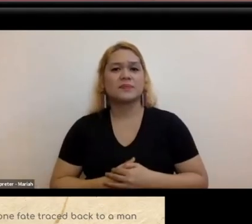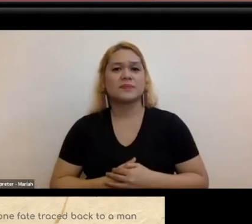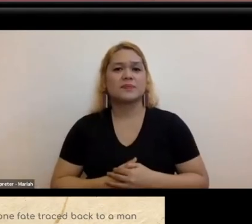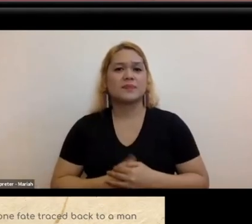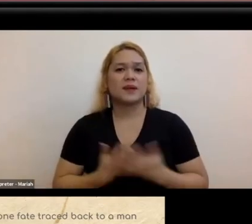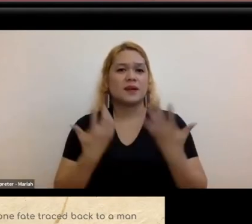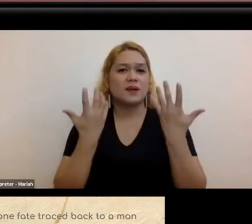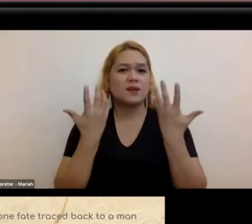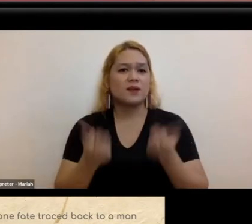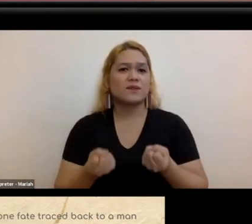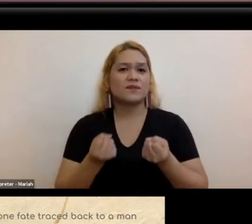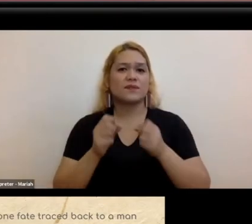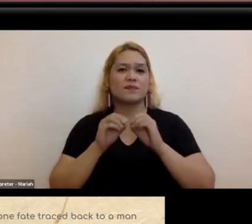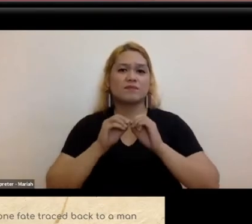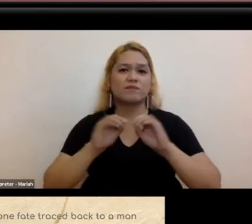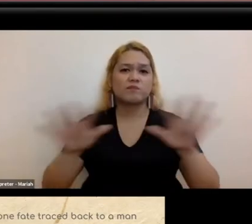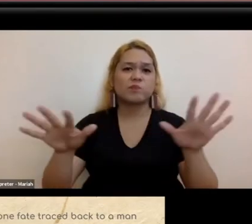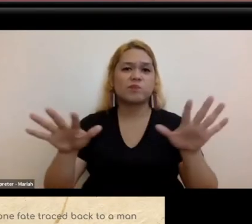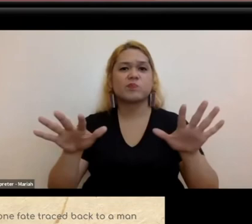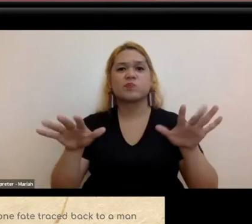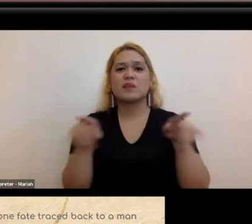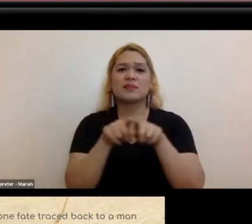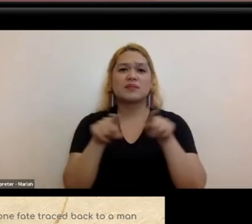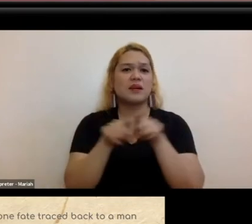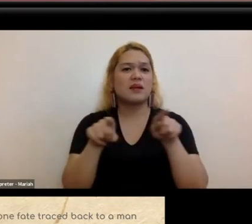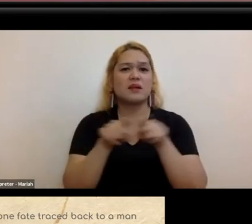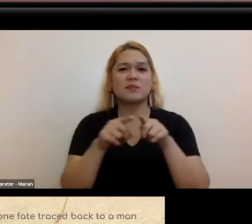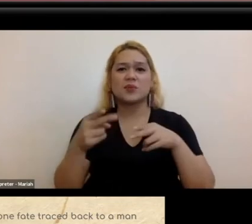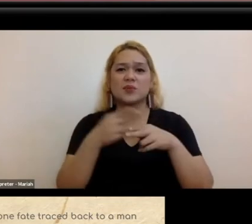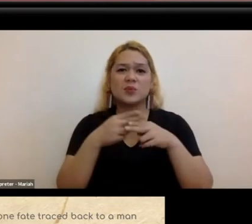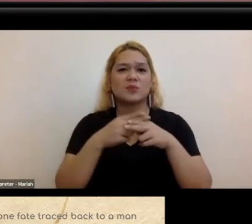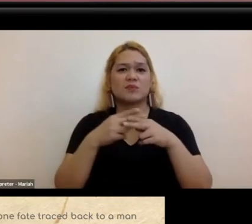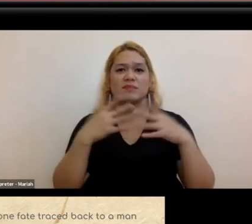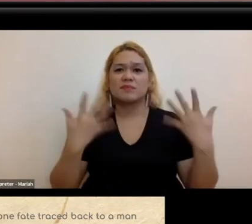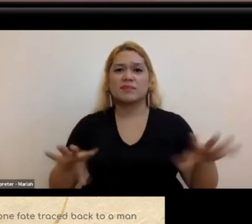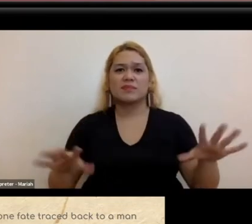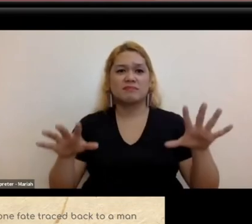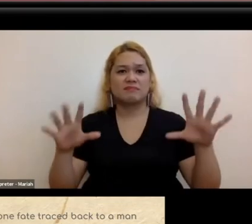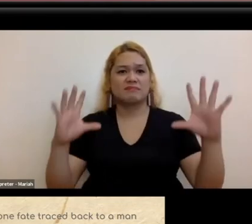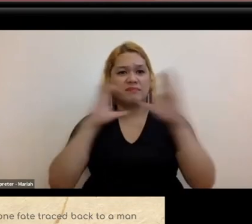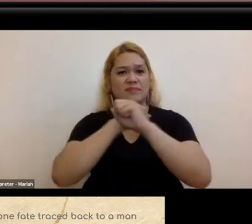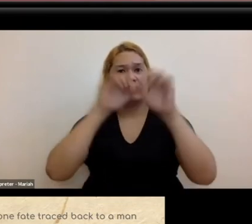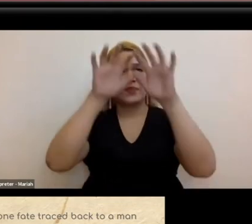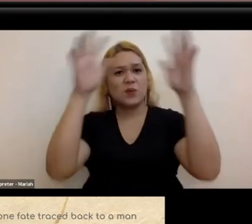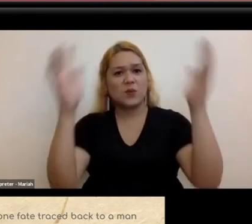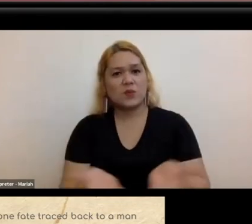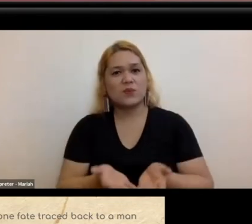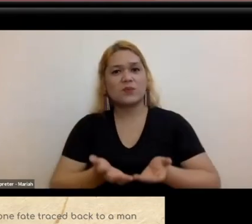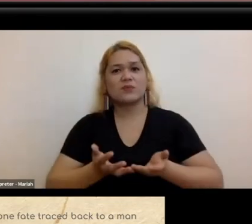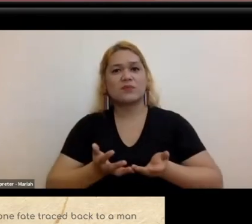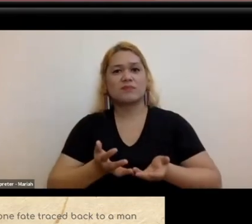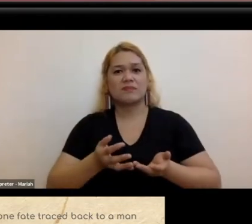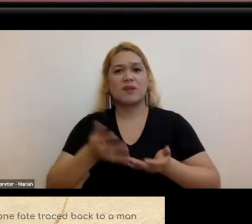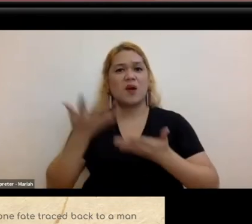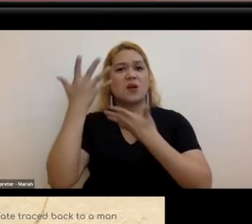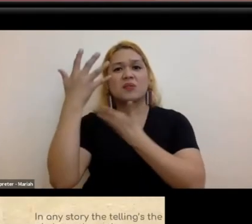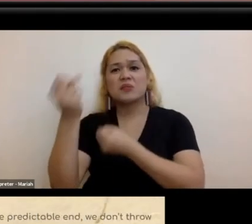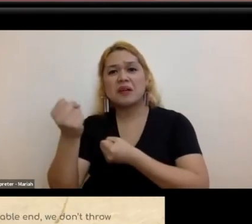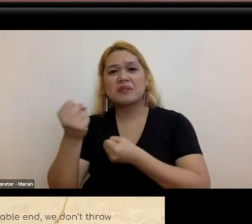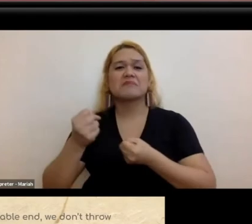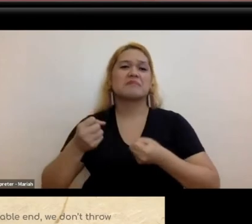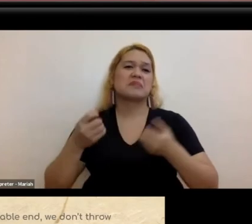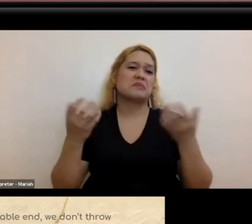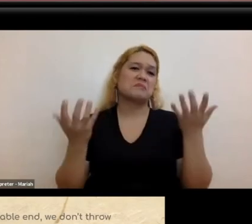doomsday prophecies, can drive us to faith or premature annihilation. In any